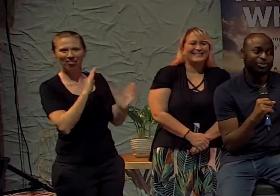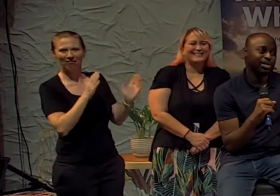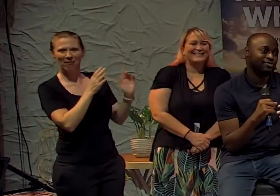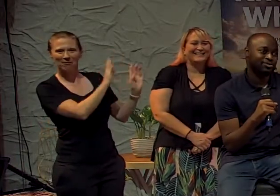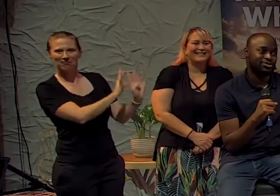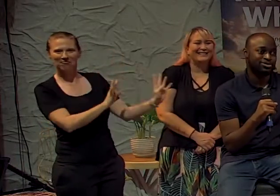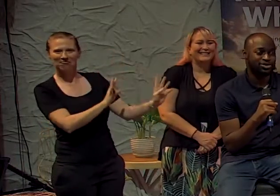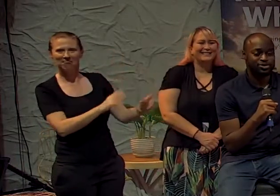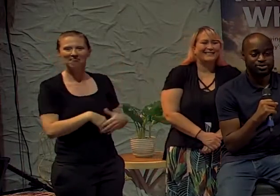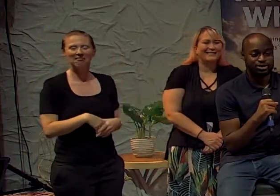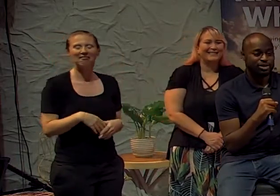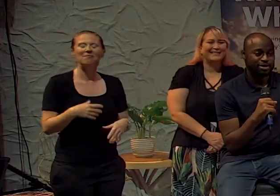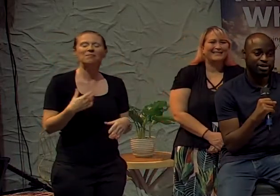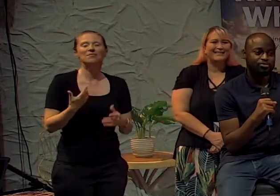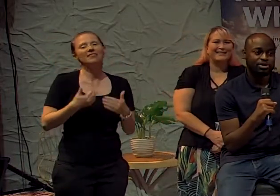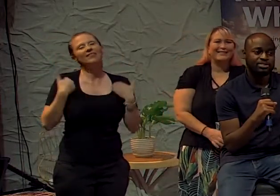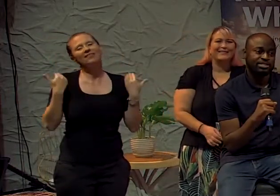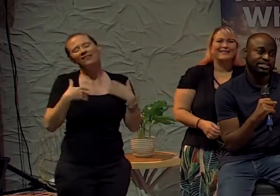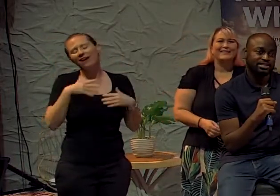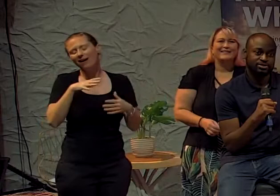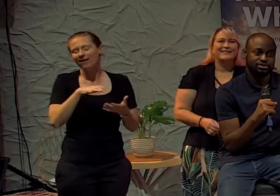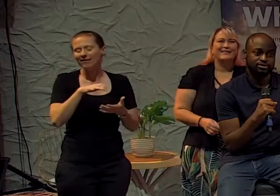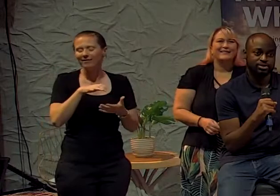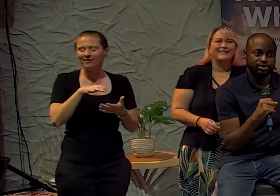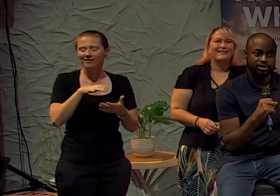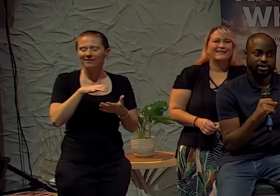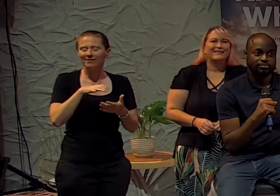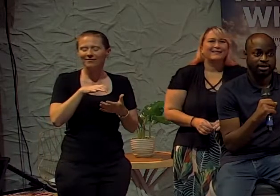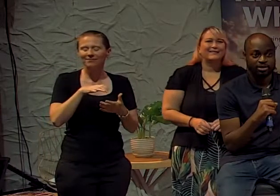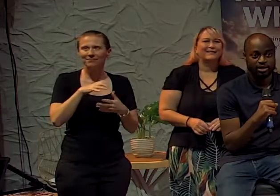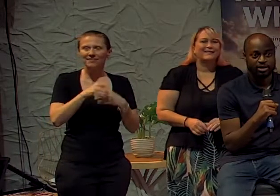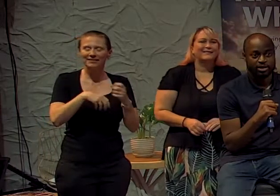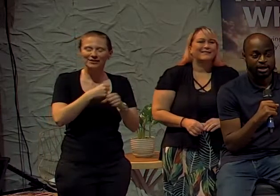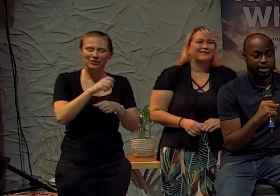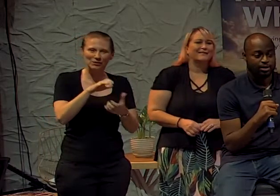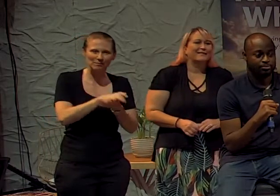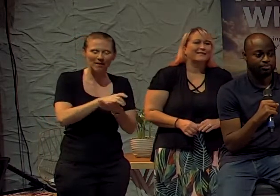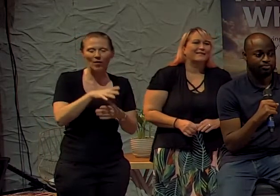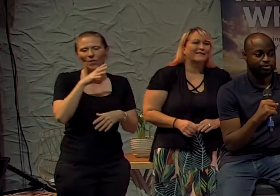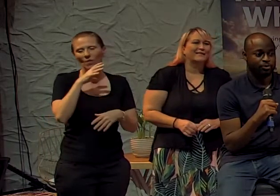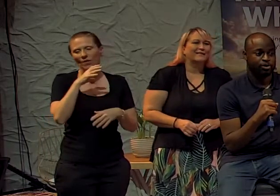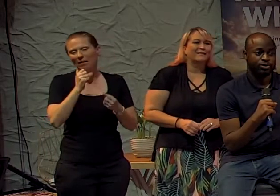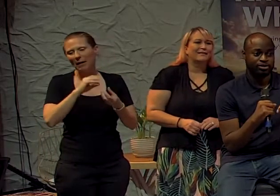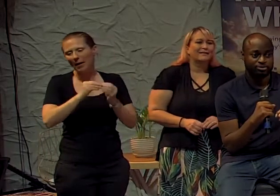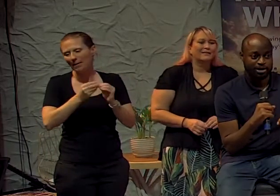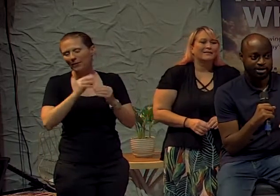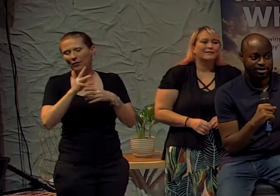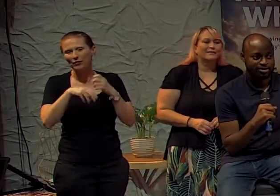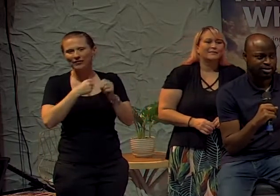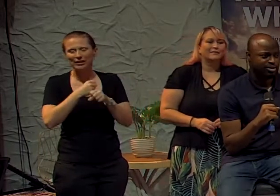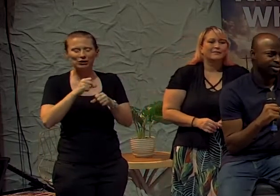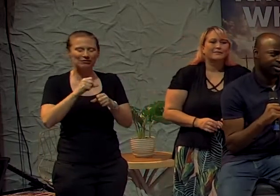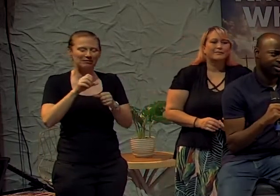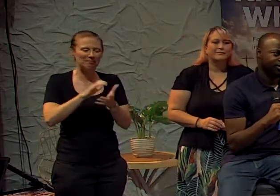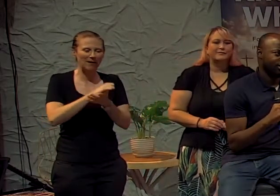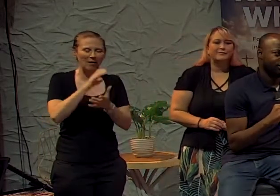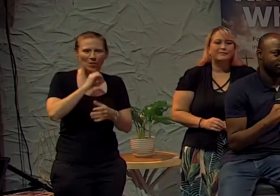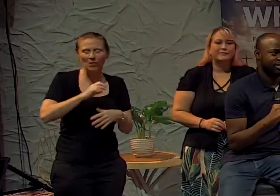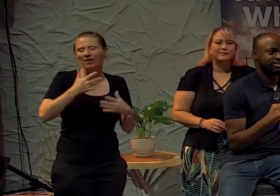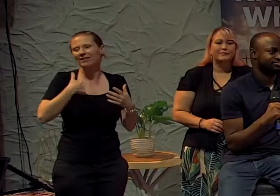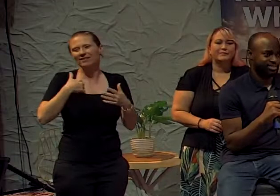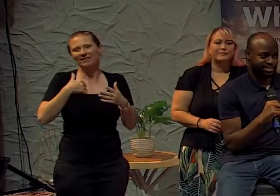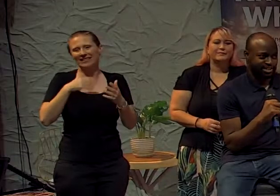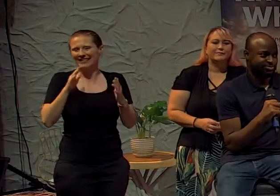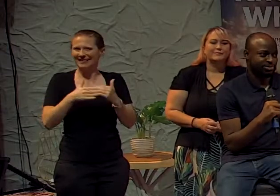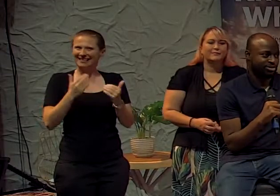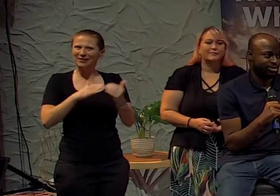funny, but whatever, young married, old married, it's easy to start comparing where you are in your marriage. Her